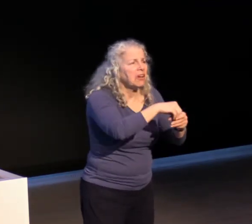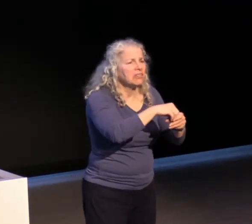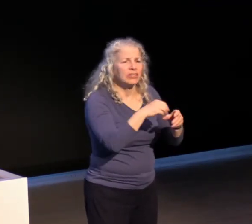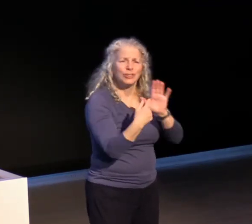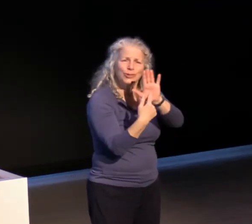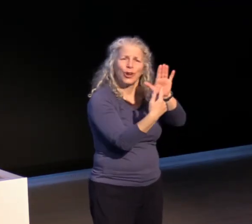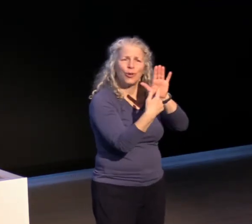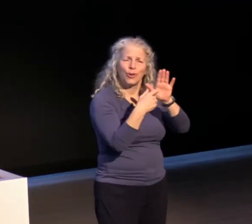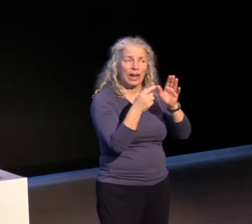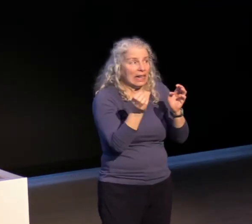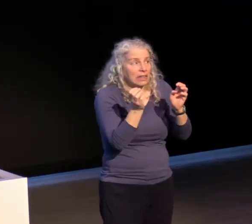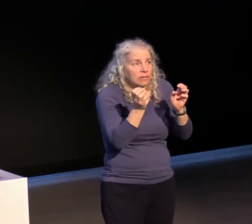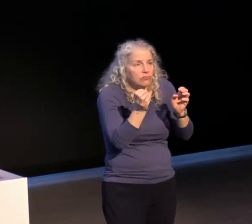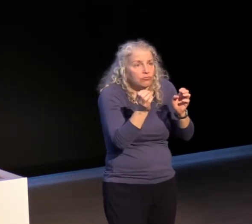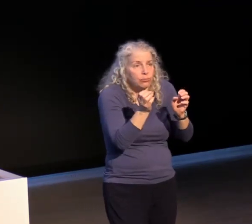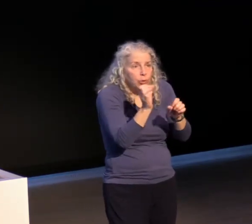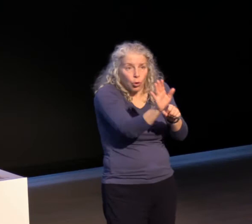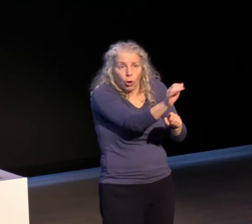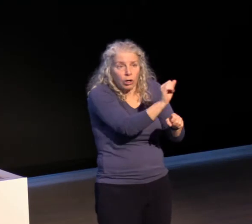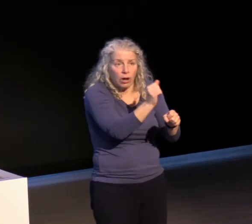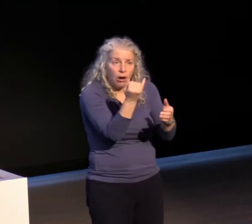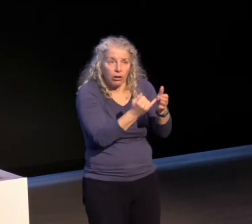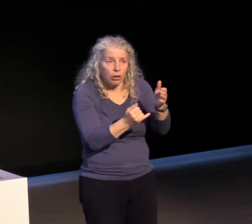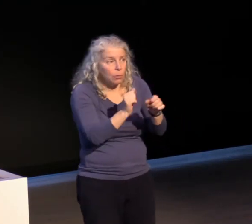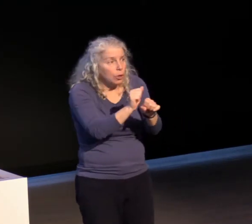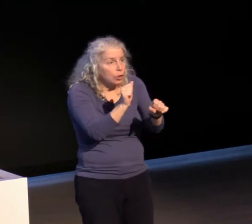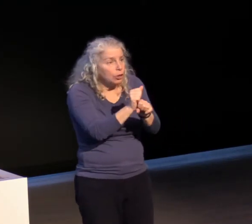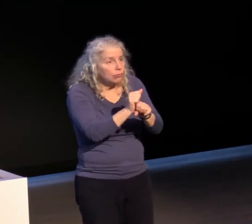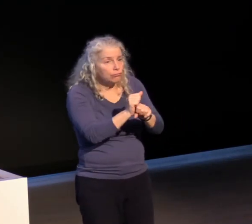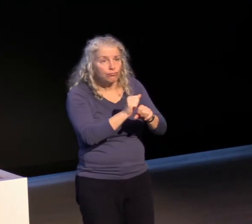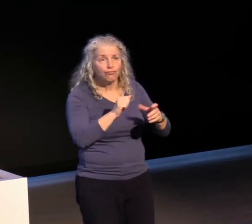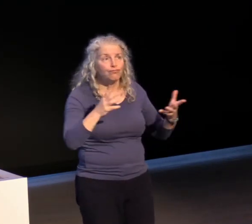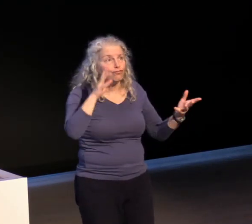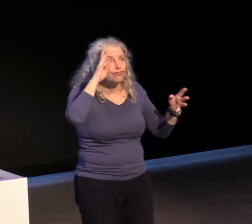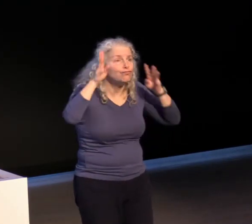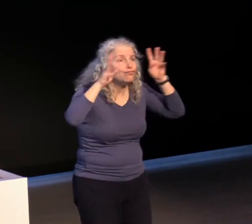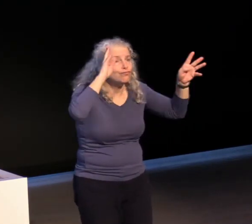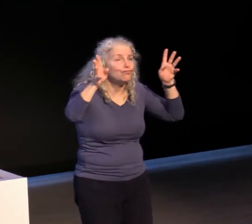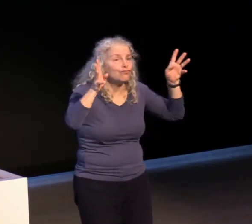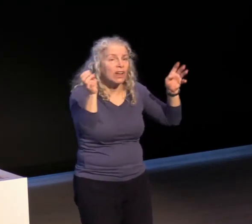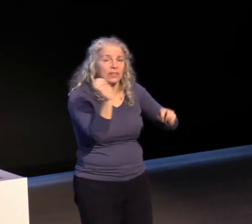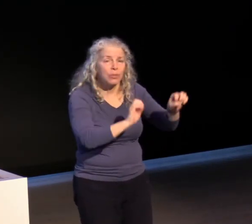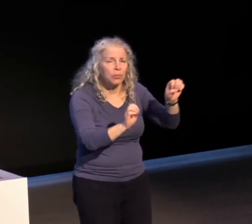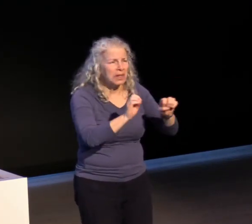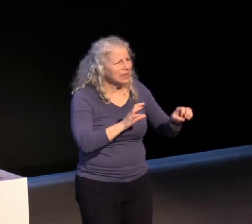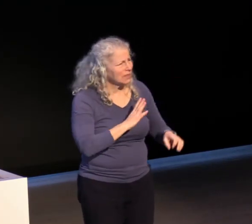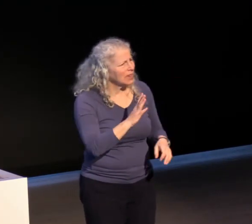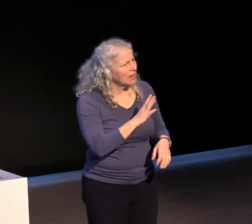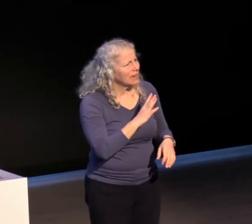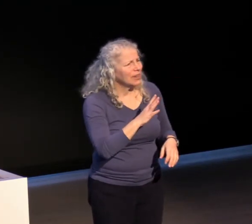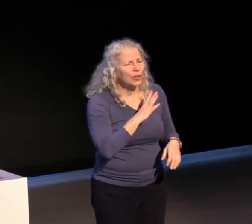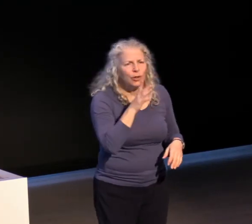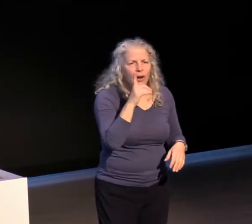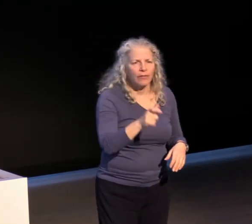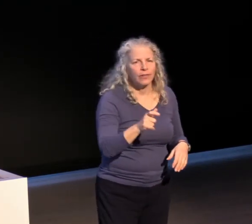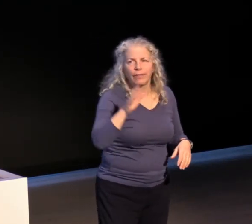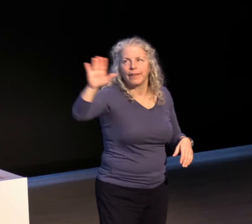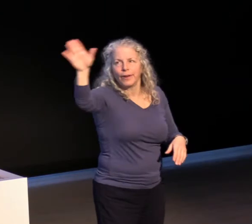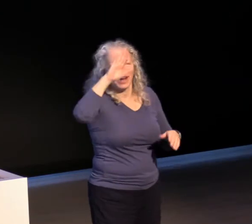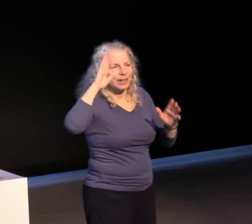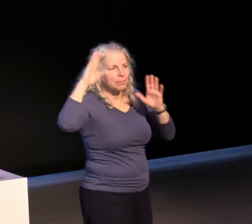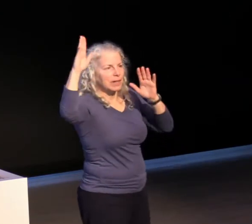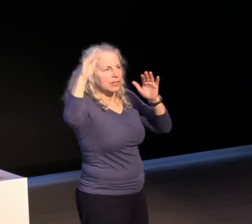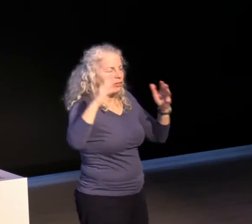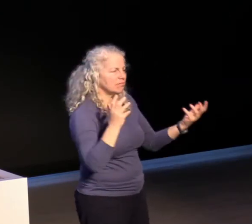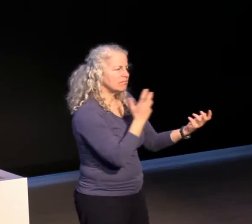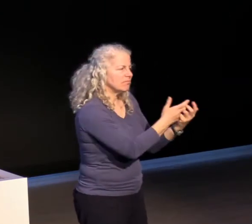work. Try not to make the kind of work expected of you, particularly if you're participating in something where the primary link of involvement is your